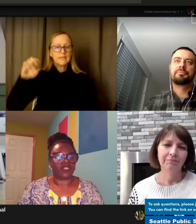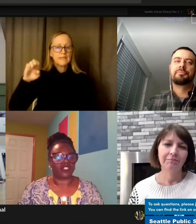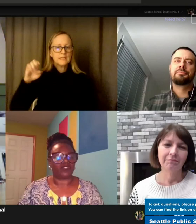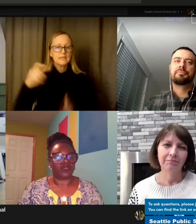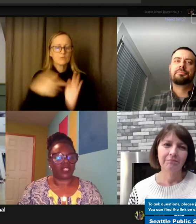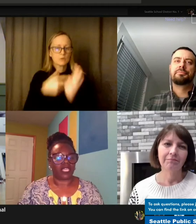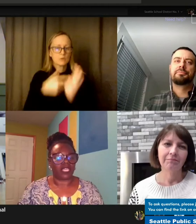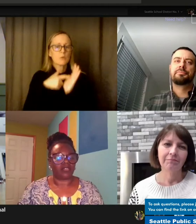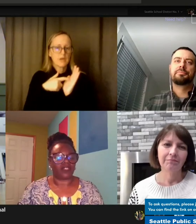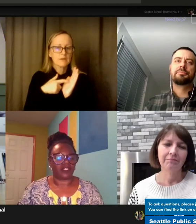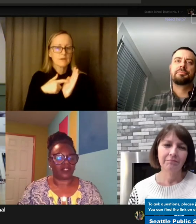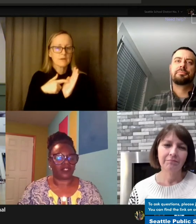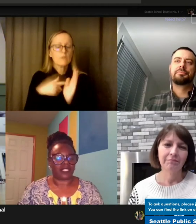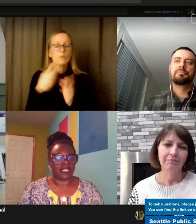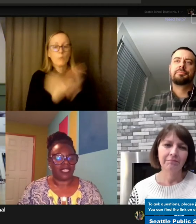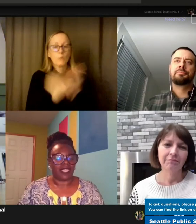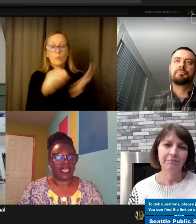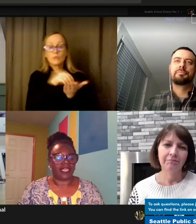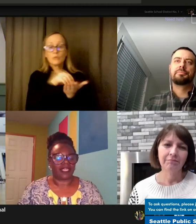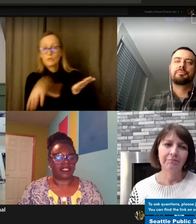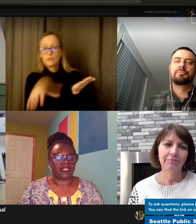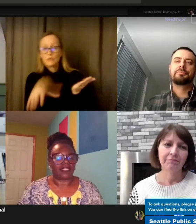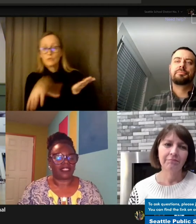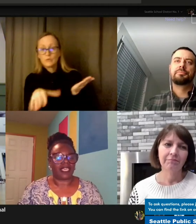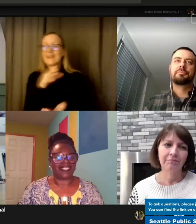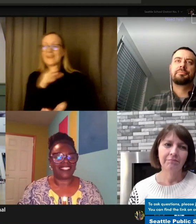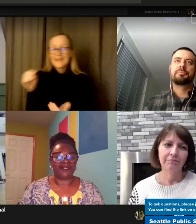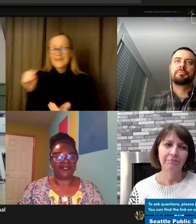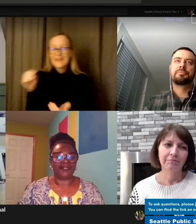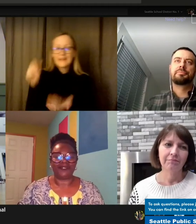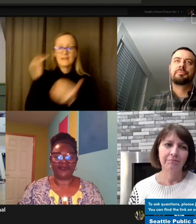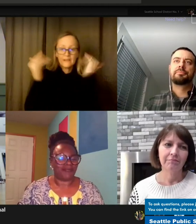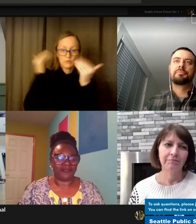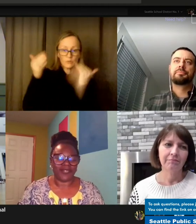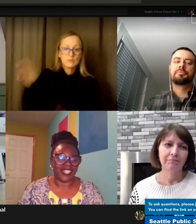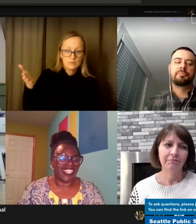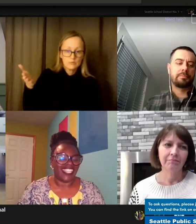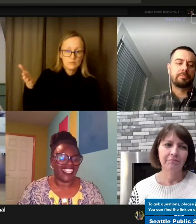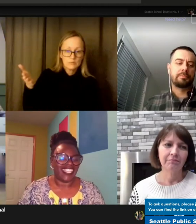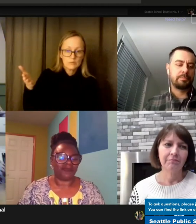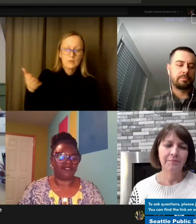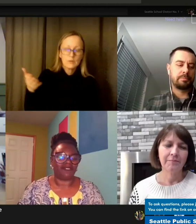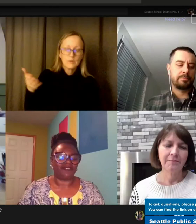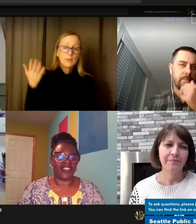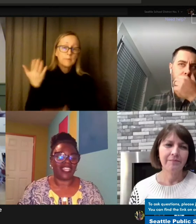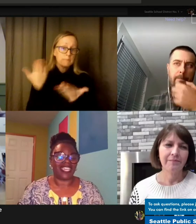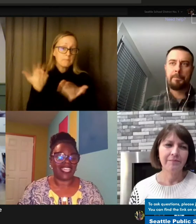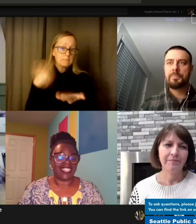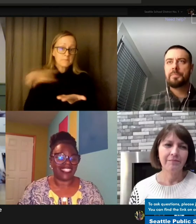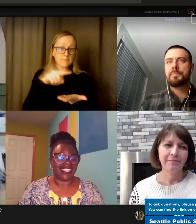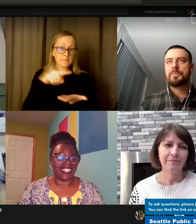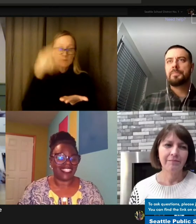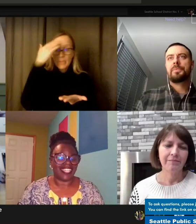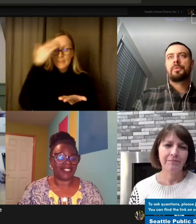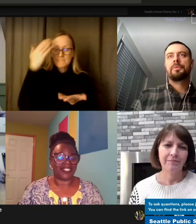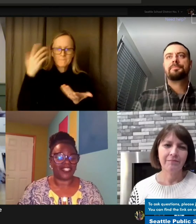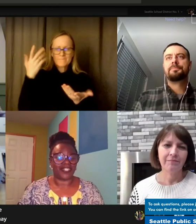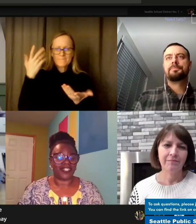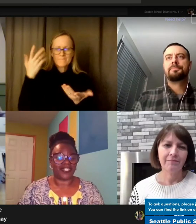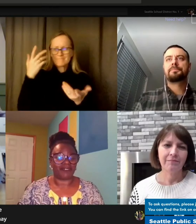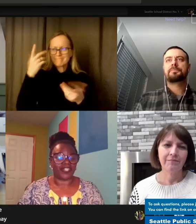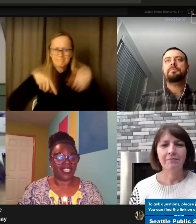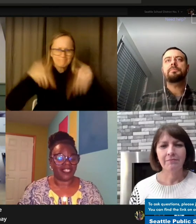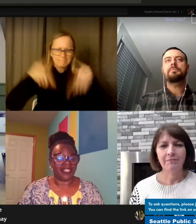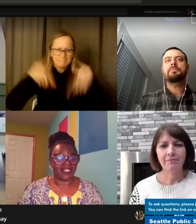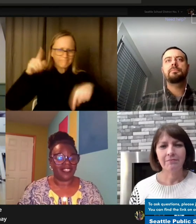student and for the adults. And as you may be aware, there's been varying guidance as time has gone on